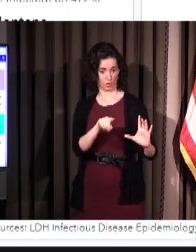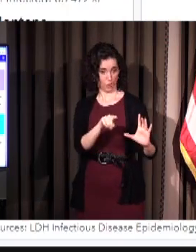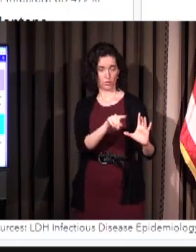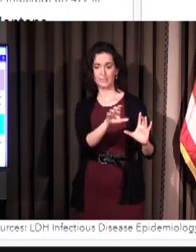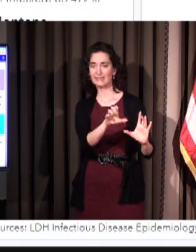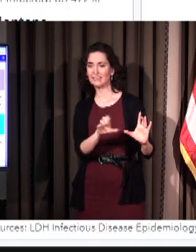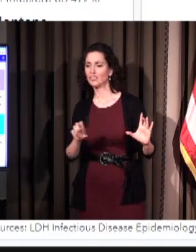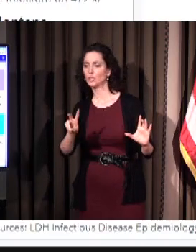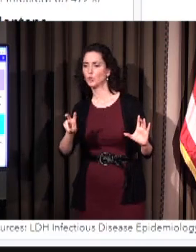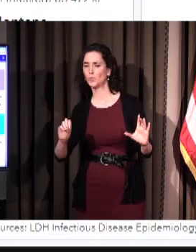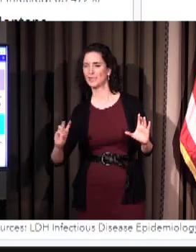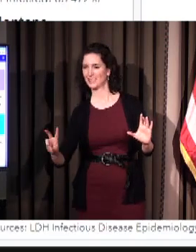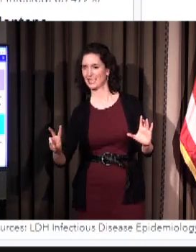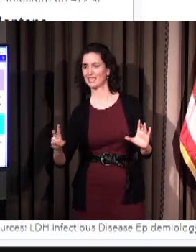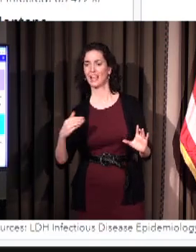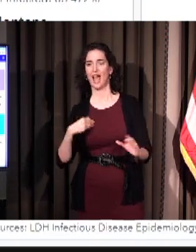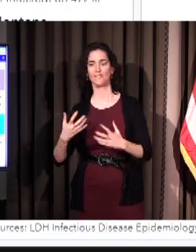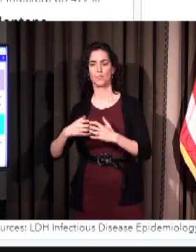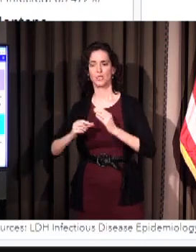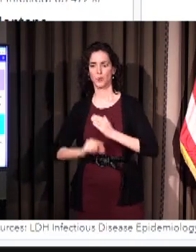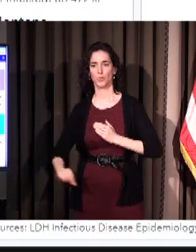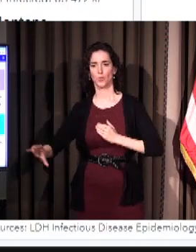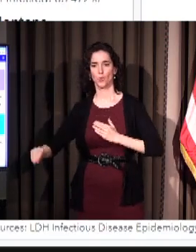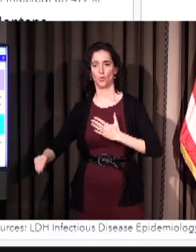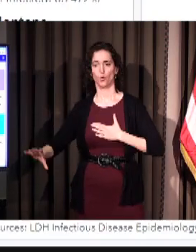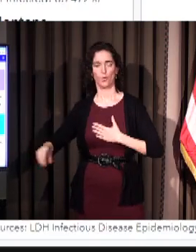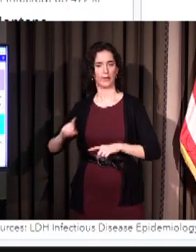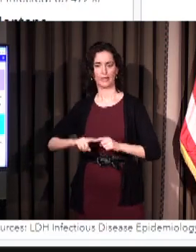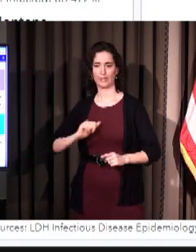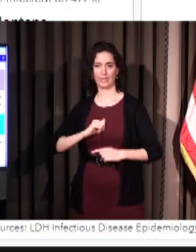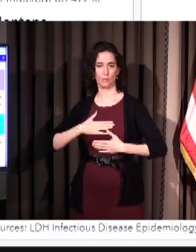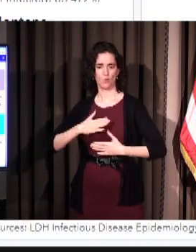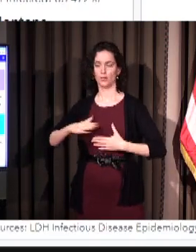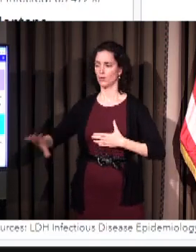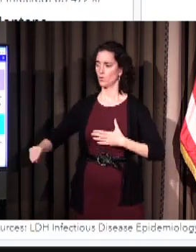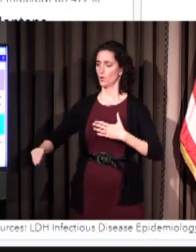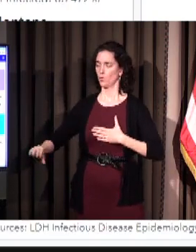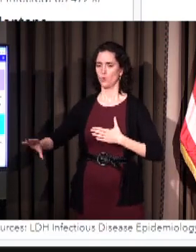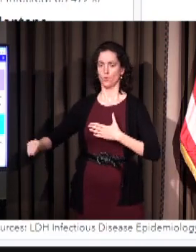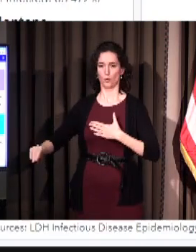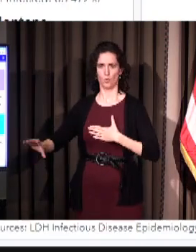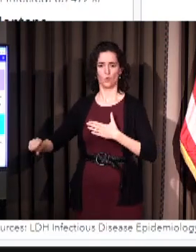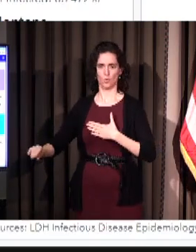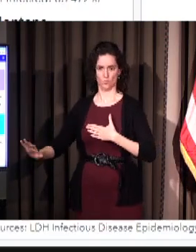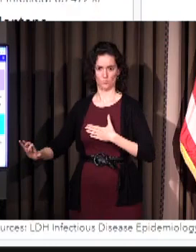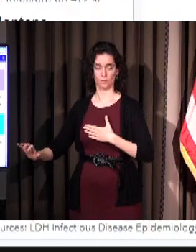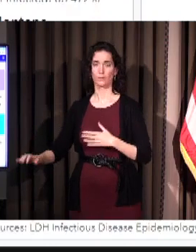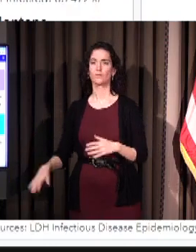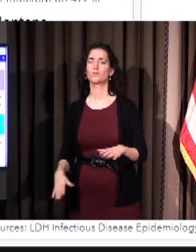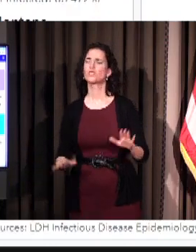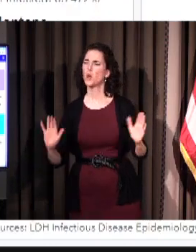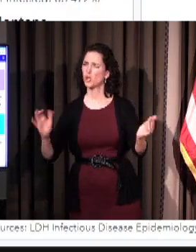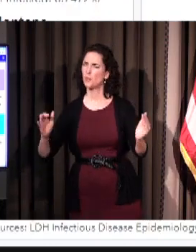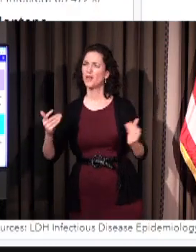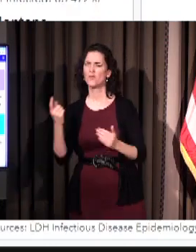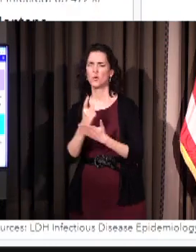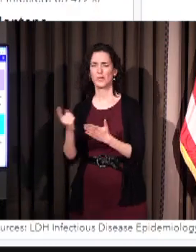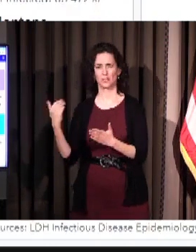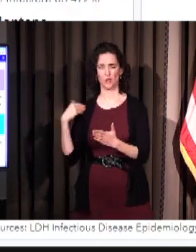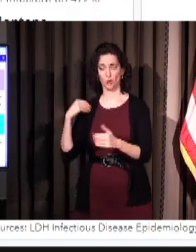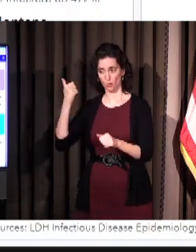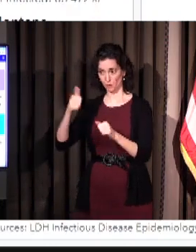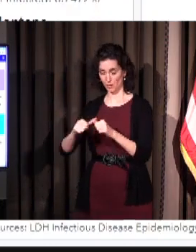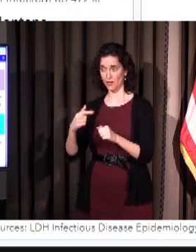ventilators. The number of patients, just to relate to you kind of how high our baseline is, a few weeks ago I had in my